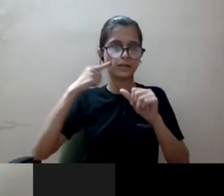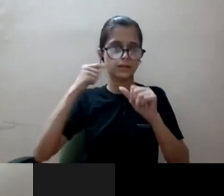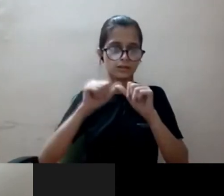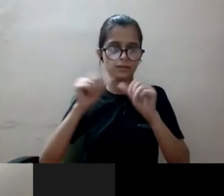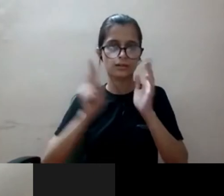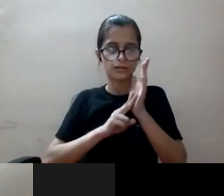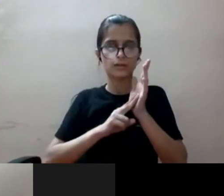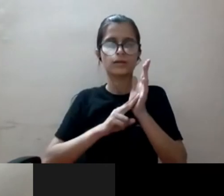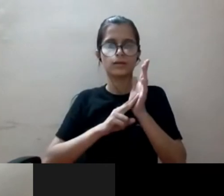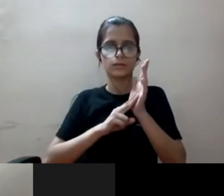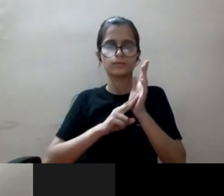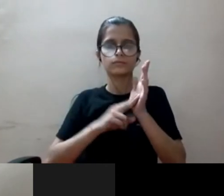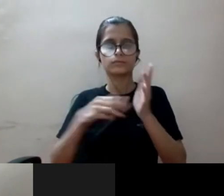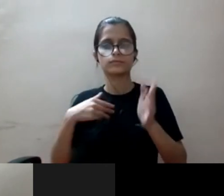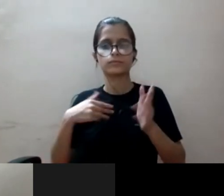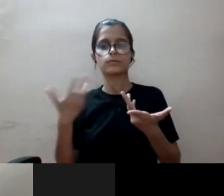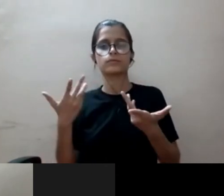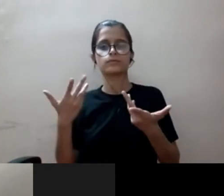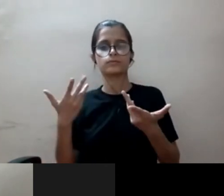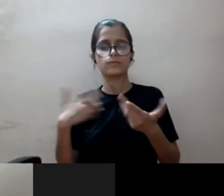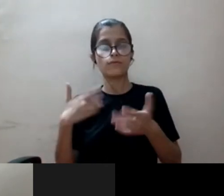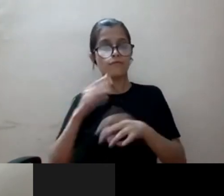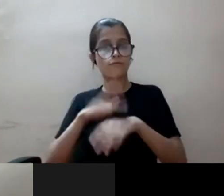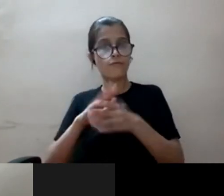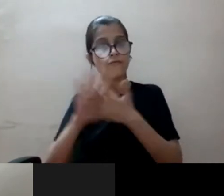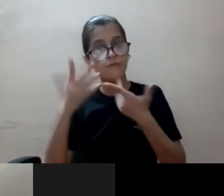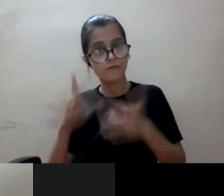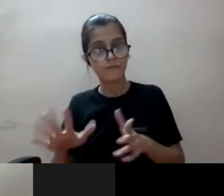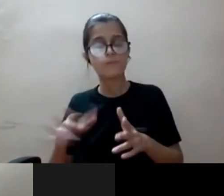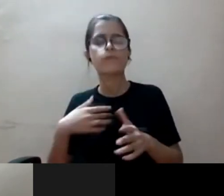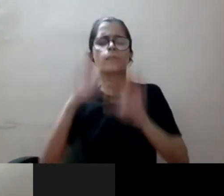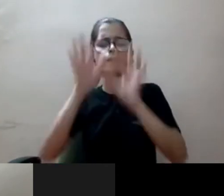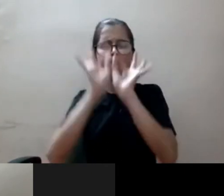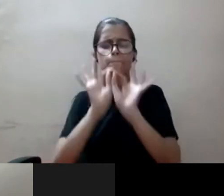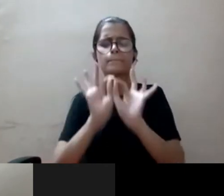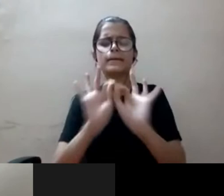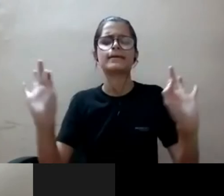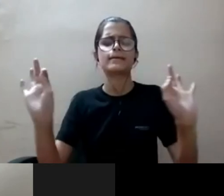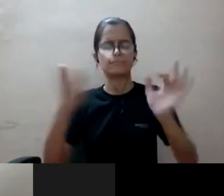Caruso, who in this little piece that I wrote is